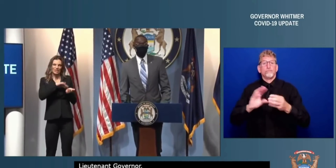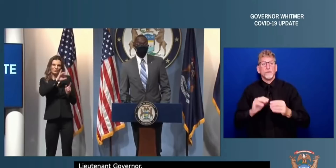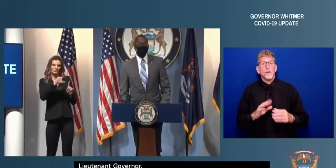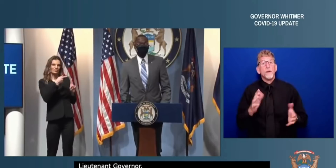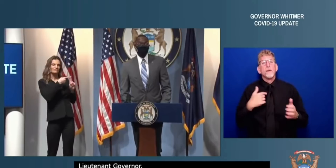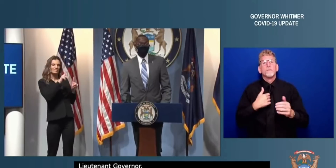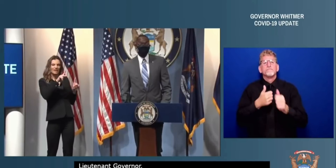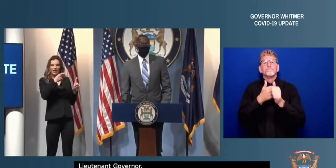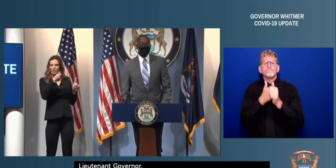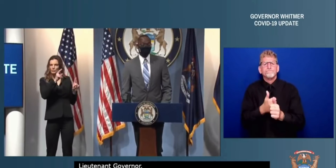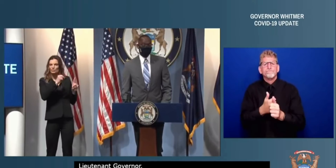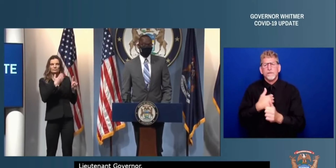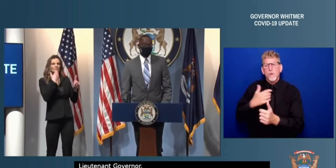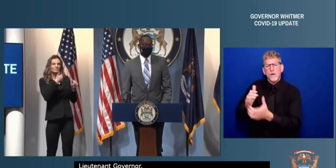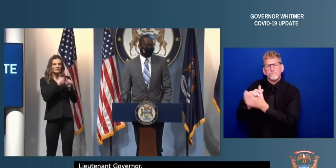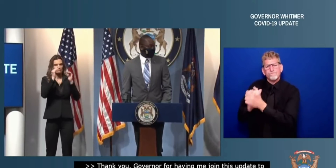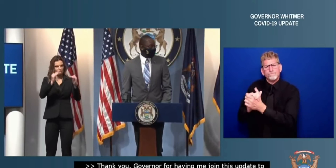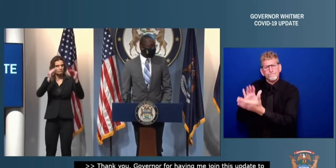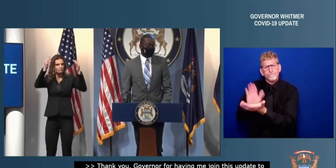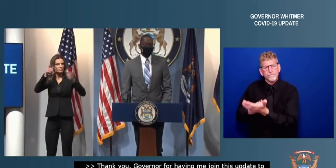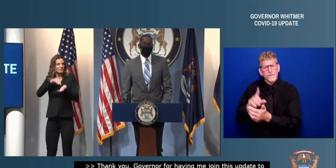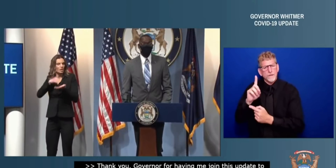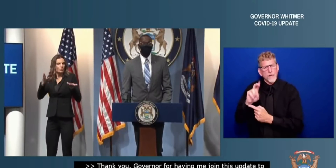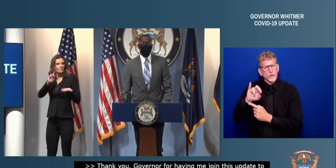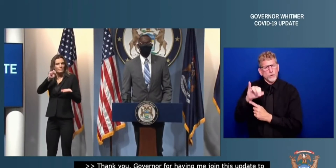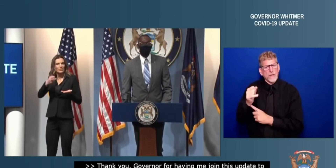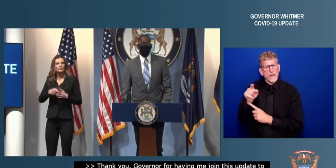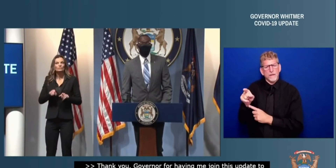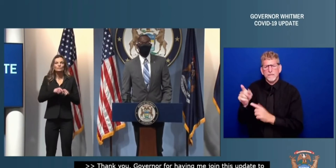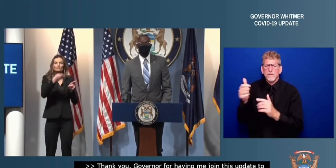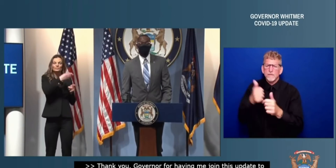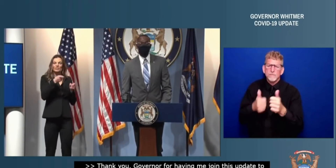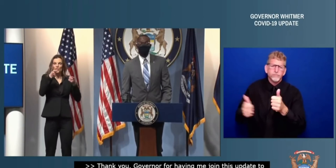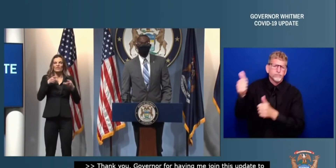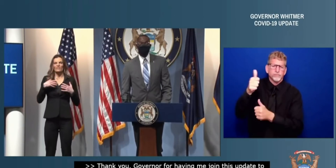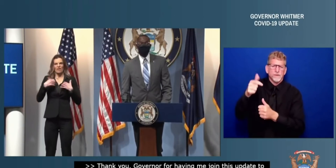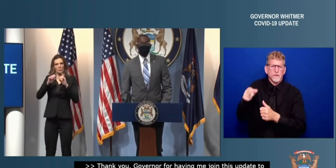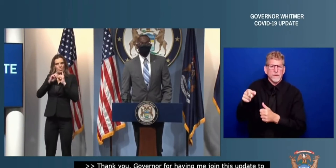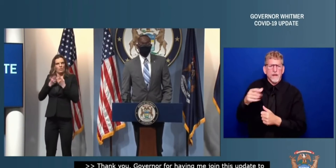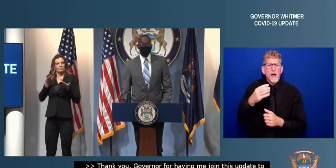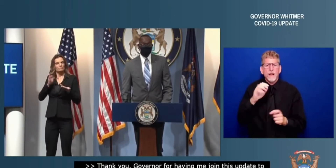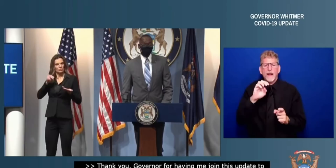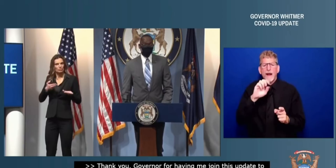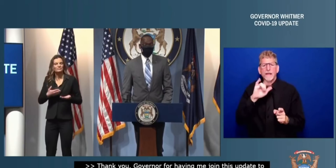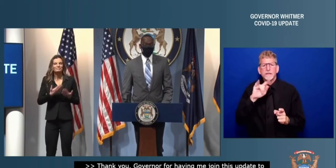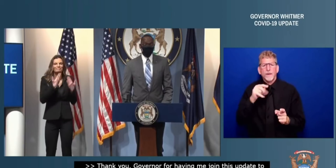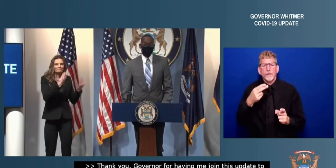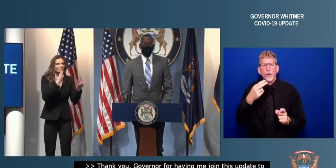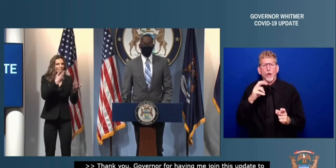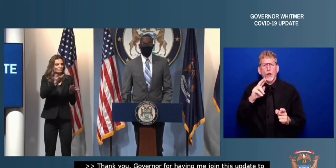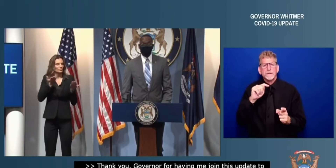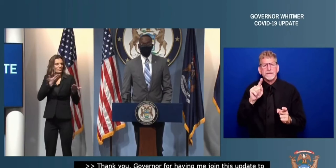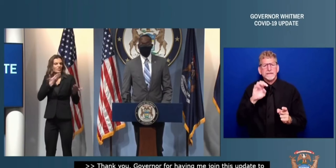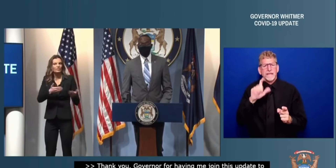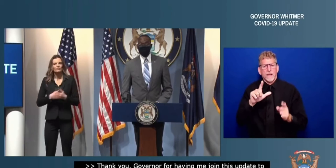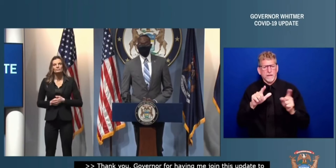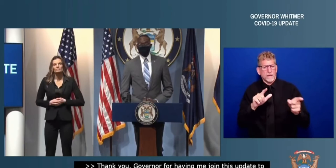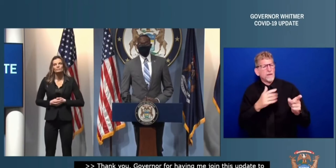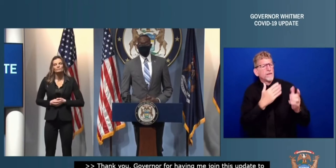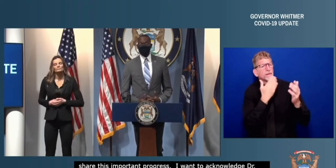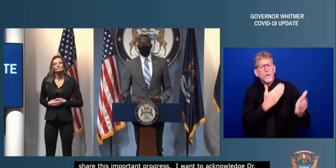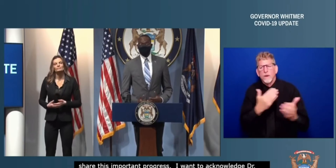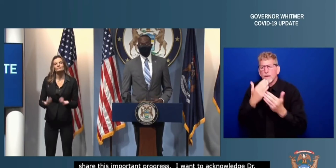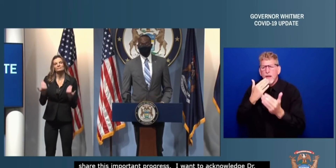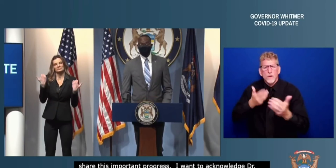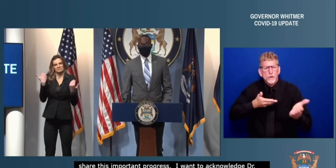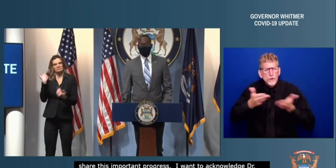Medical Executive, and Director Elizabeth Hertel. Thank you both for your service and your leadership. When I last participated in one of these press briefings,